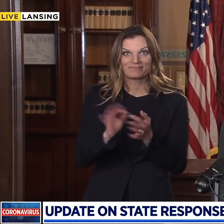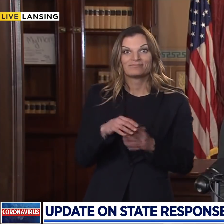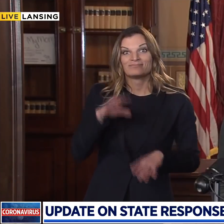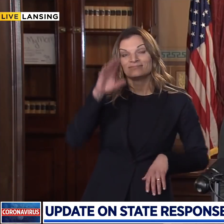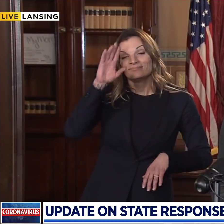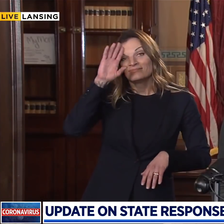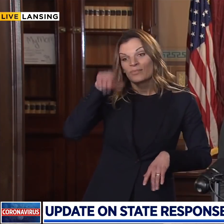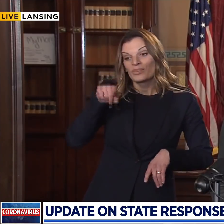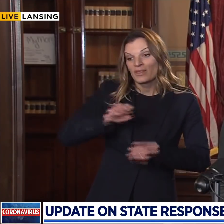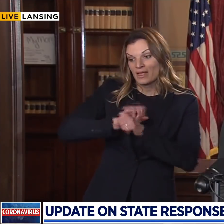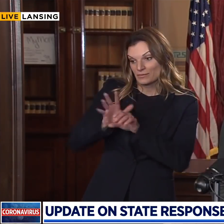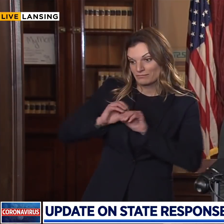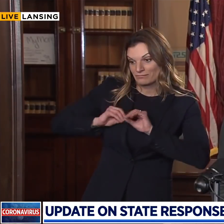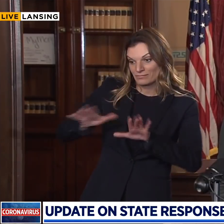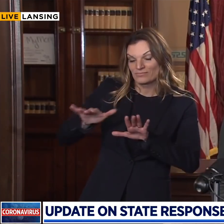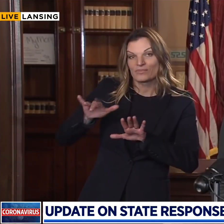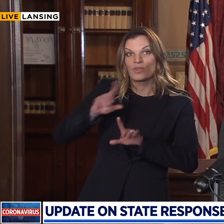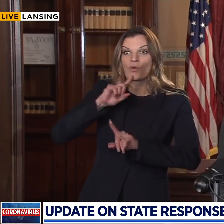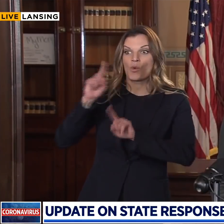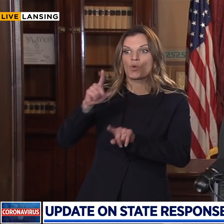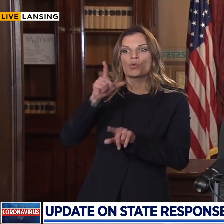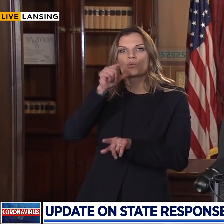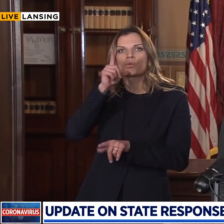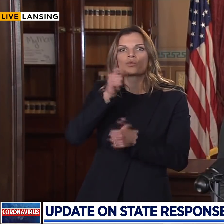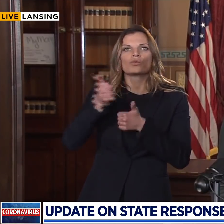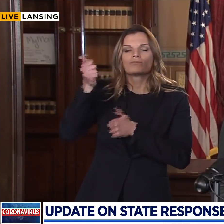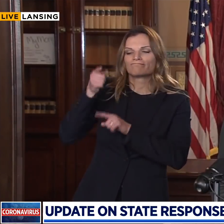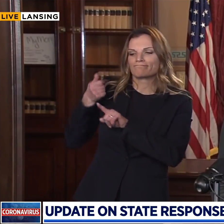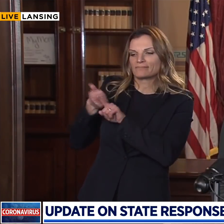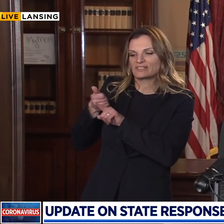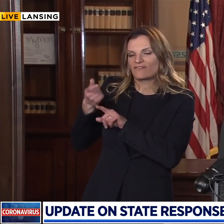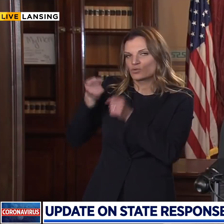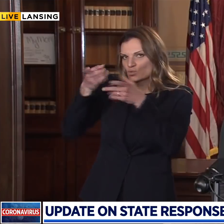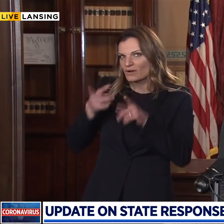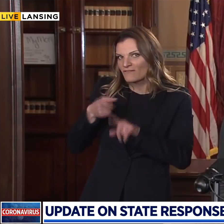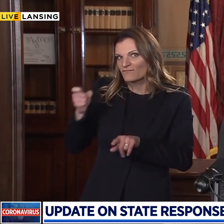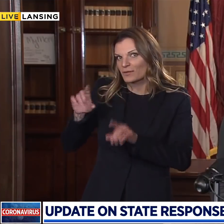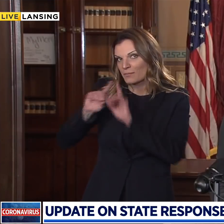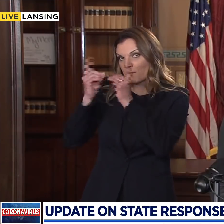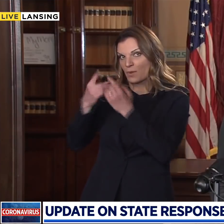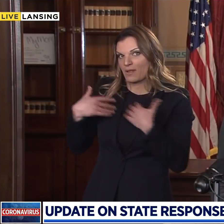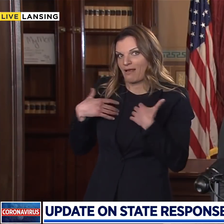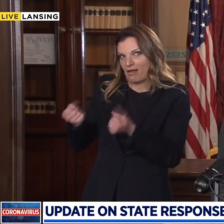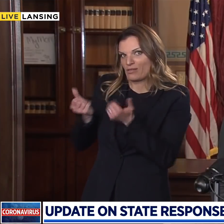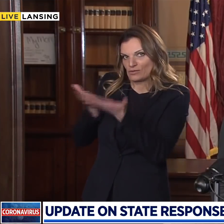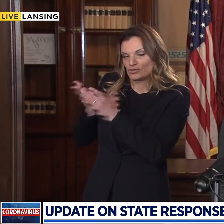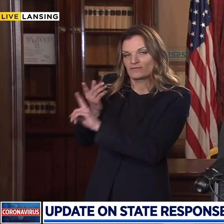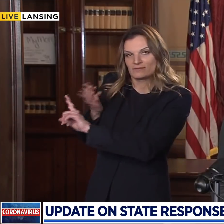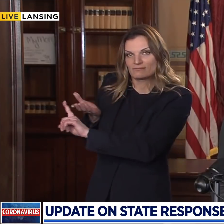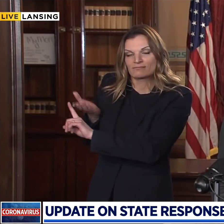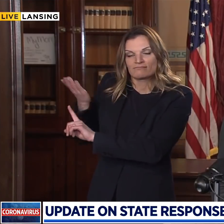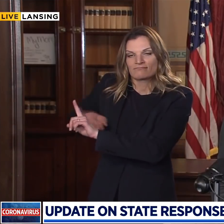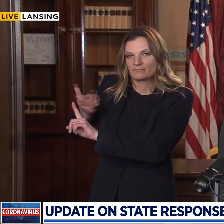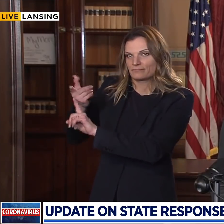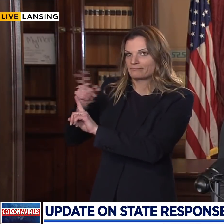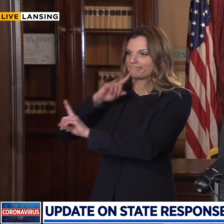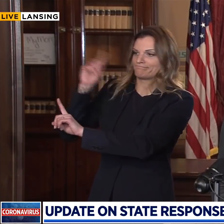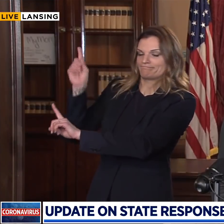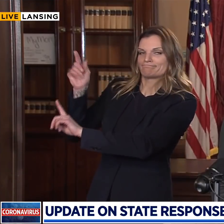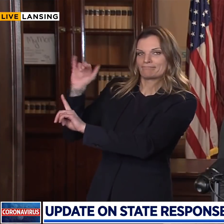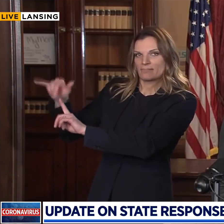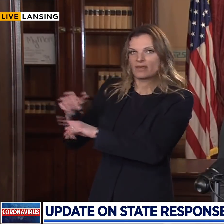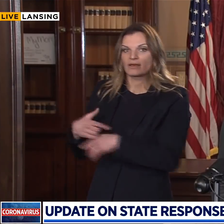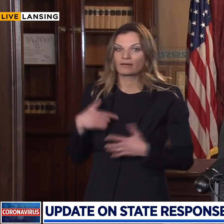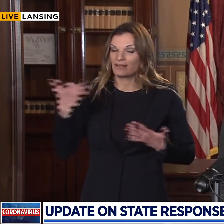epidemic orders that come from the Director of Health and Human Services. We are having constant conversation and